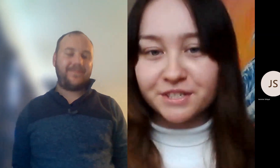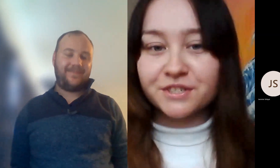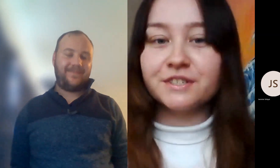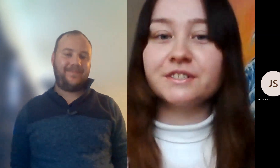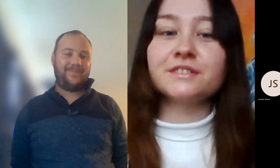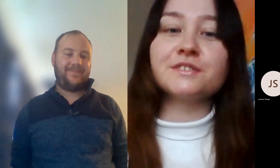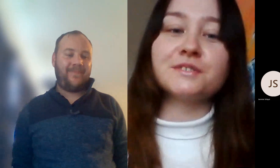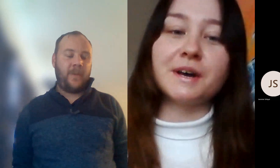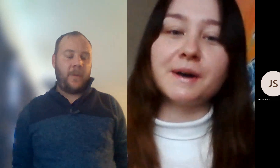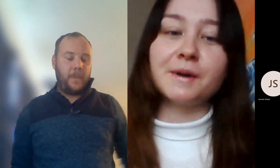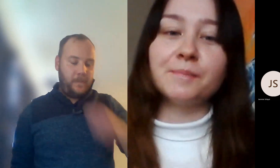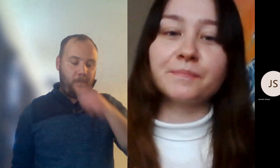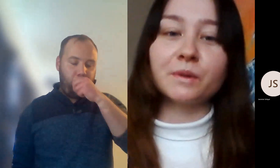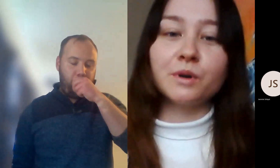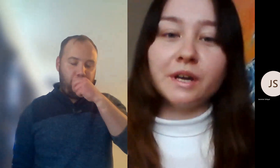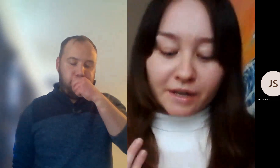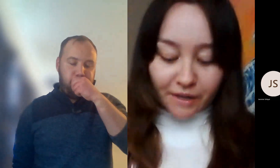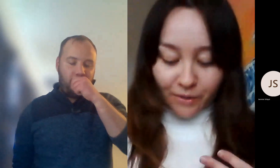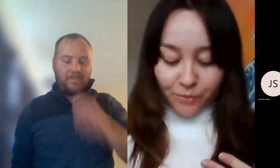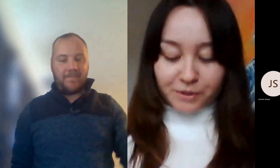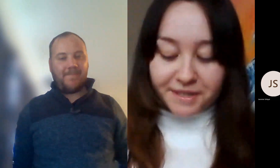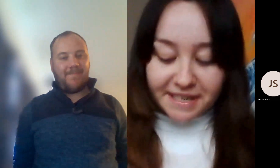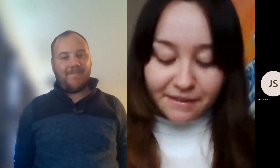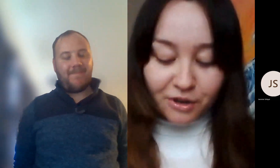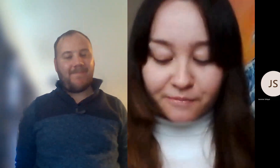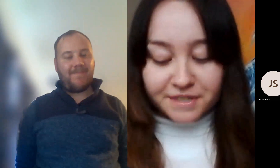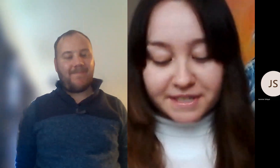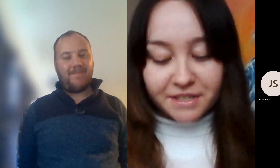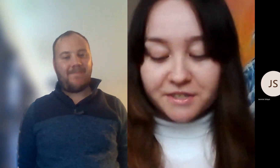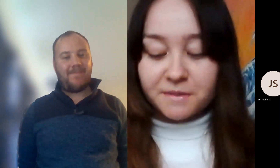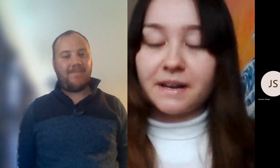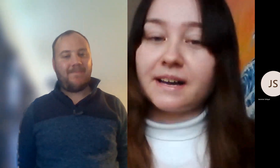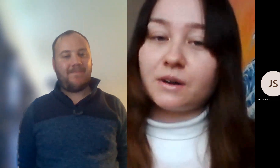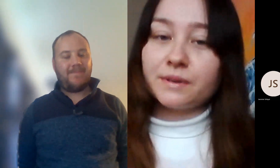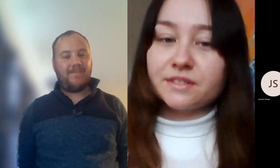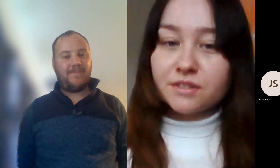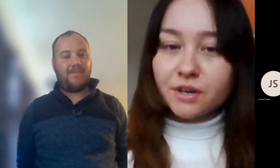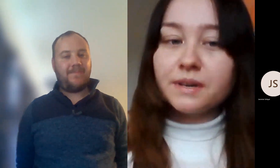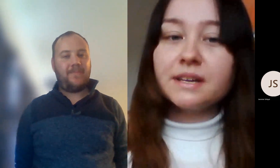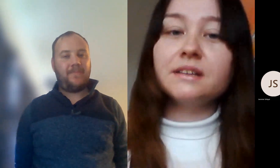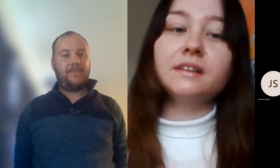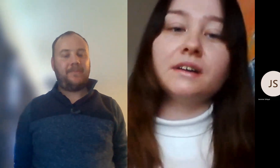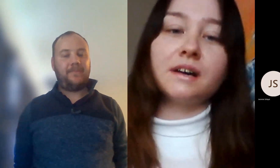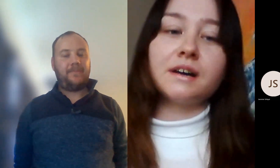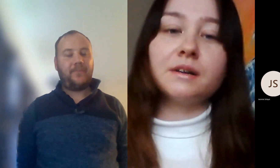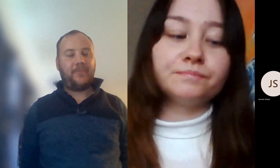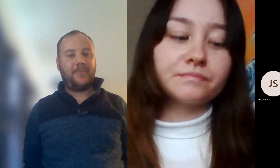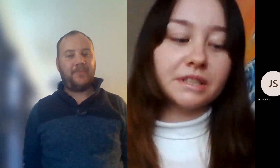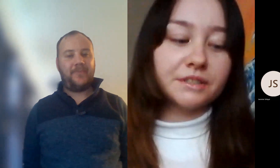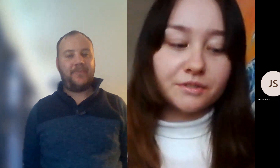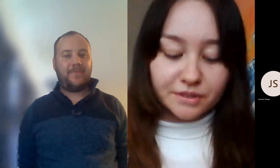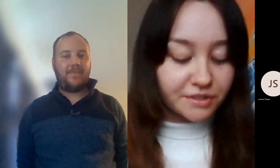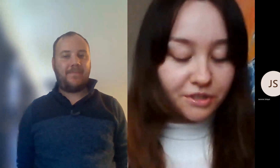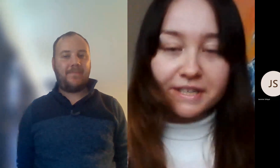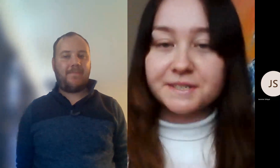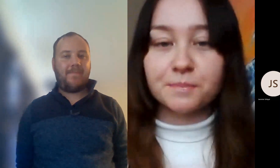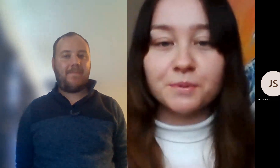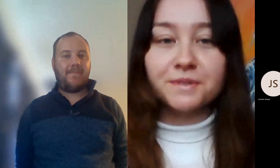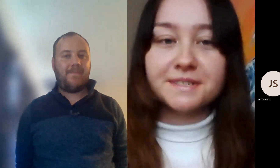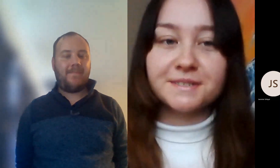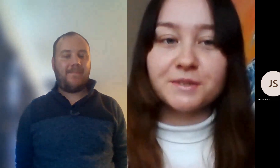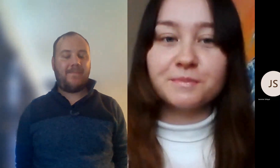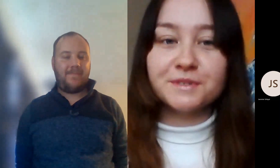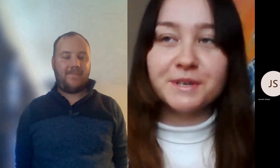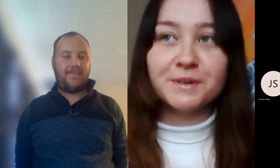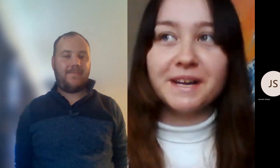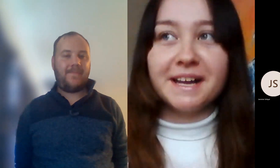any questions. We always have conversations about how it's going. It's a great